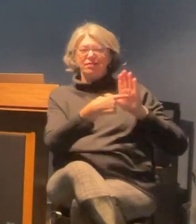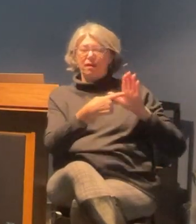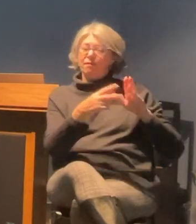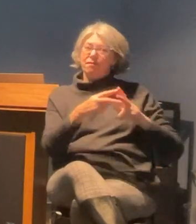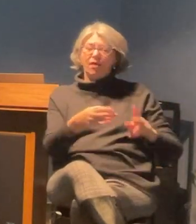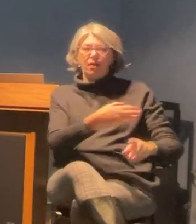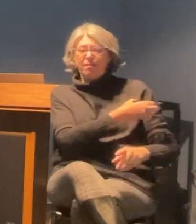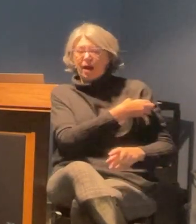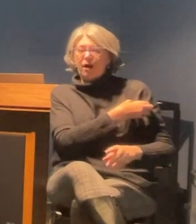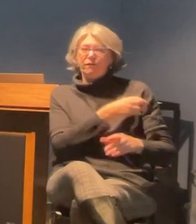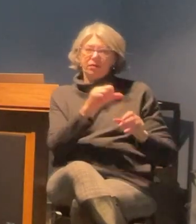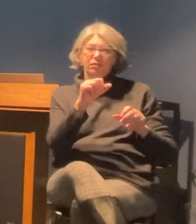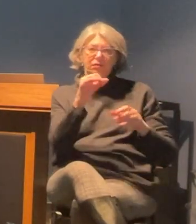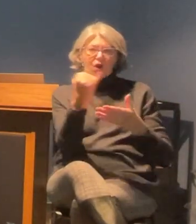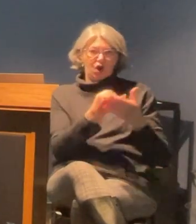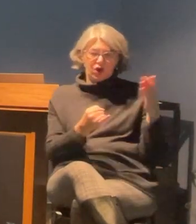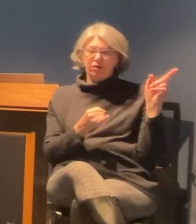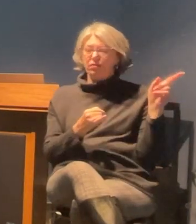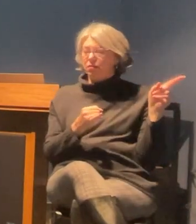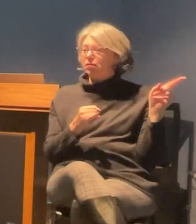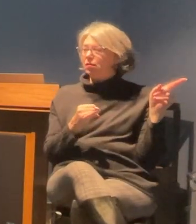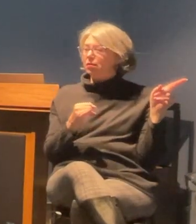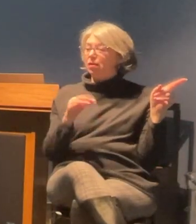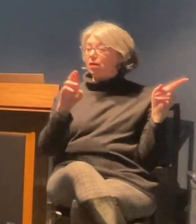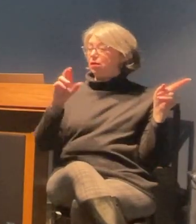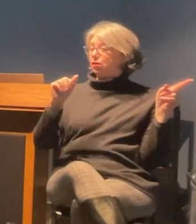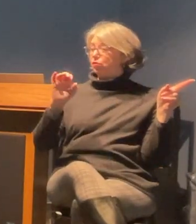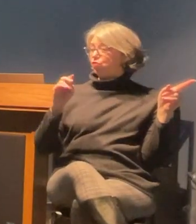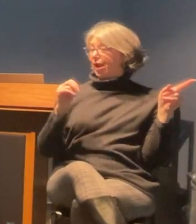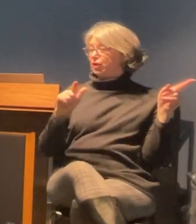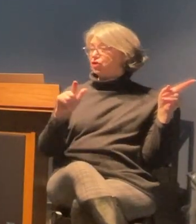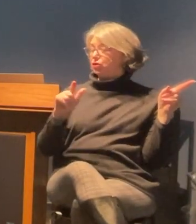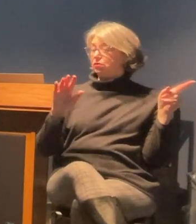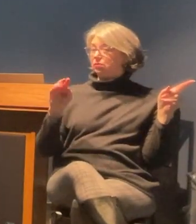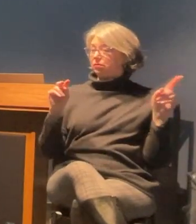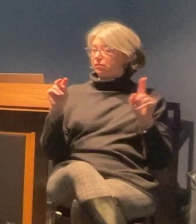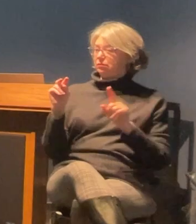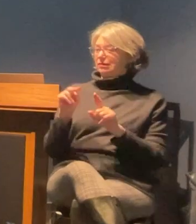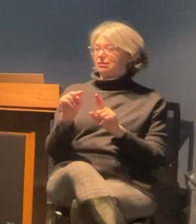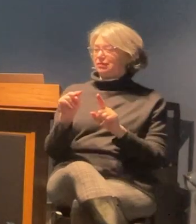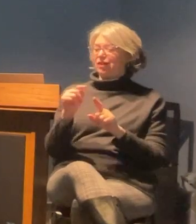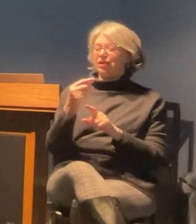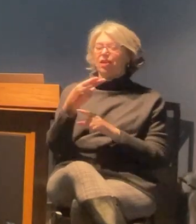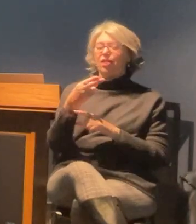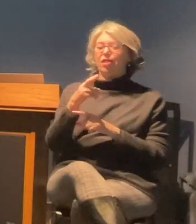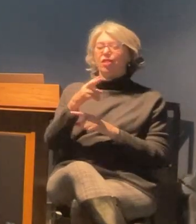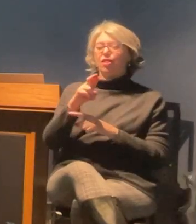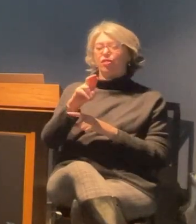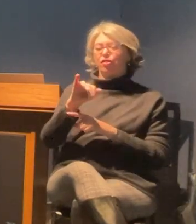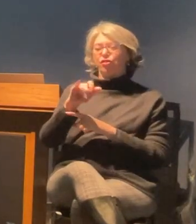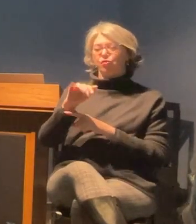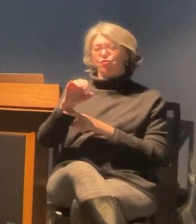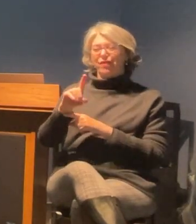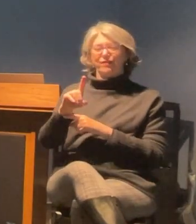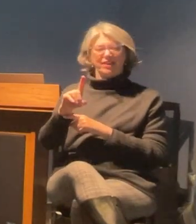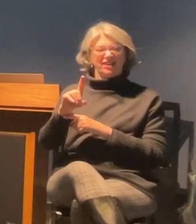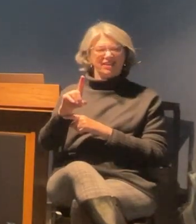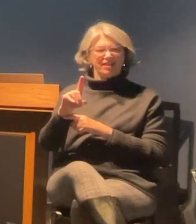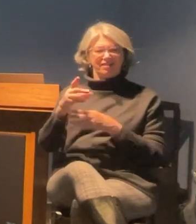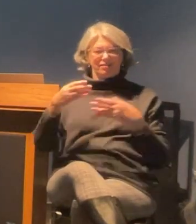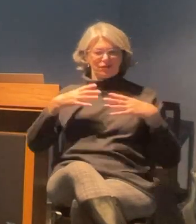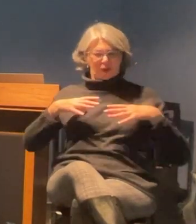powerful work of art. And Rachel used thrifted garments